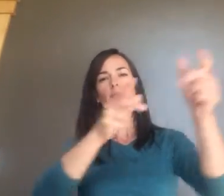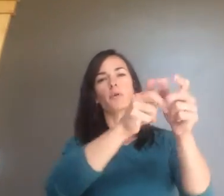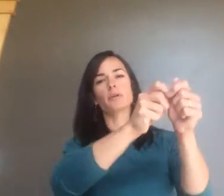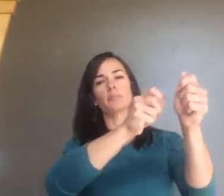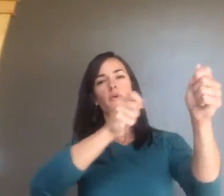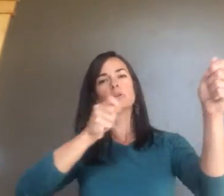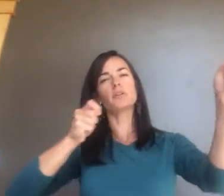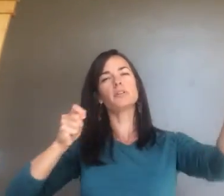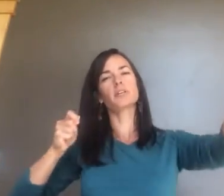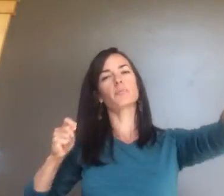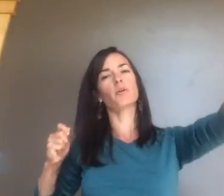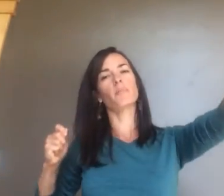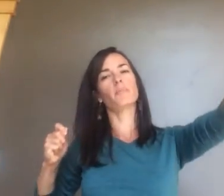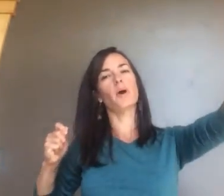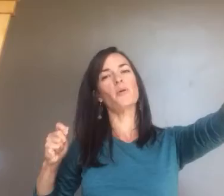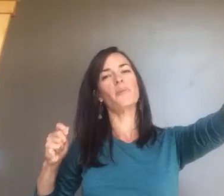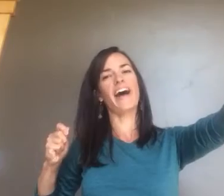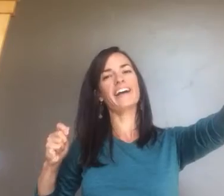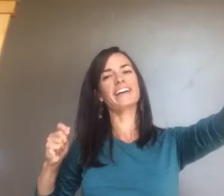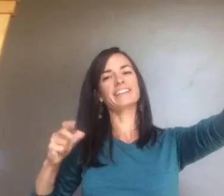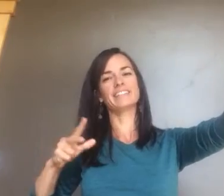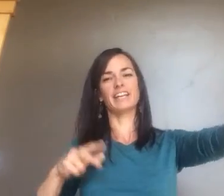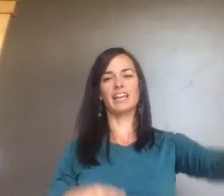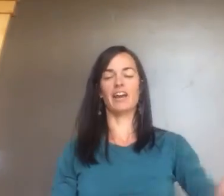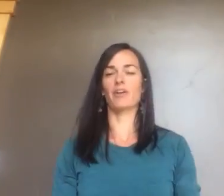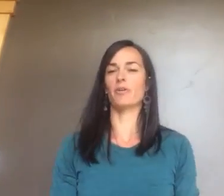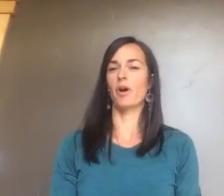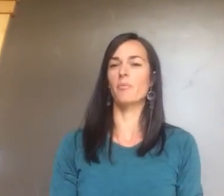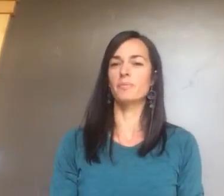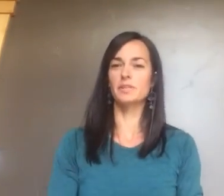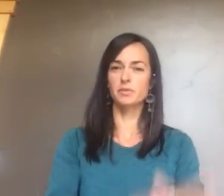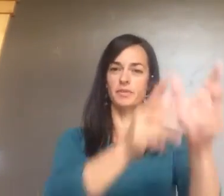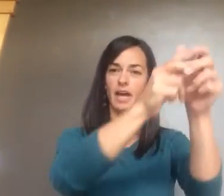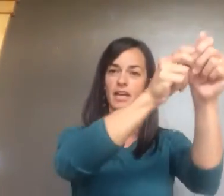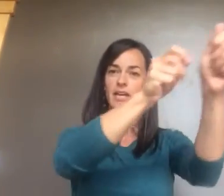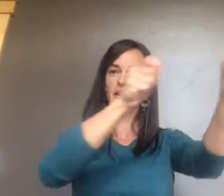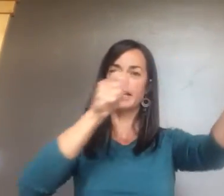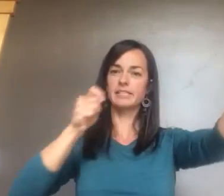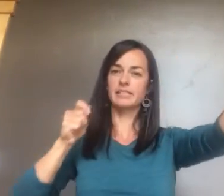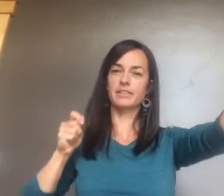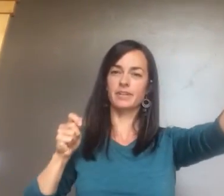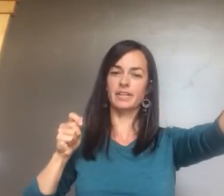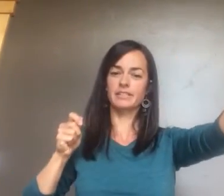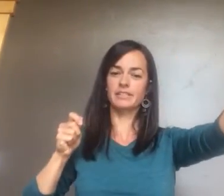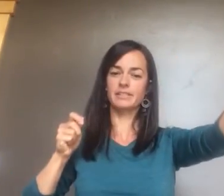you're pulling your bow back to let that arrow go. So we've got Assyrians.